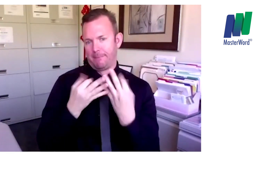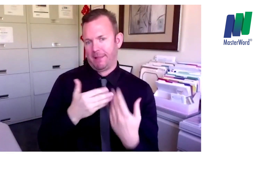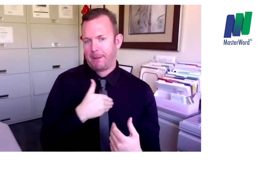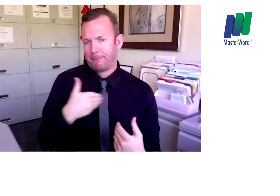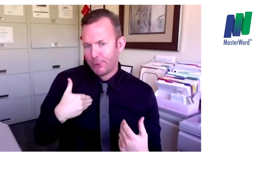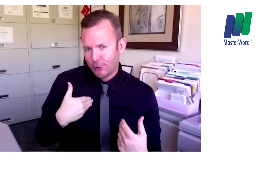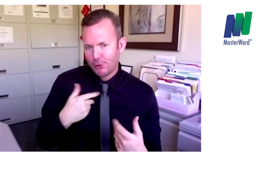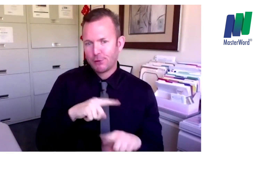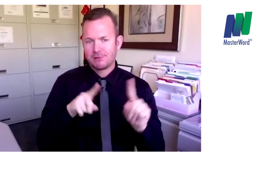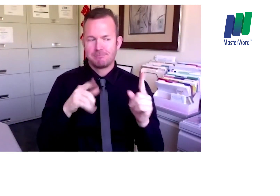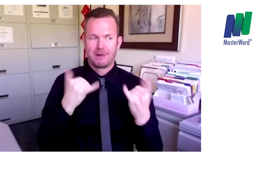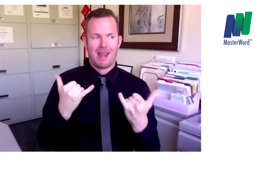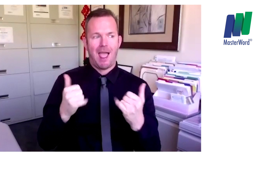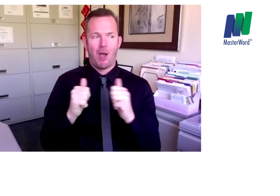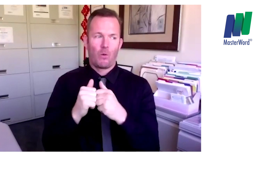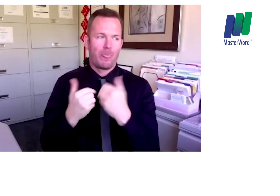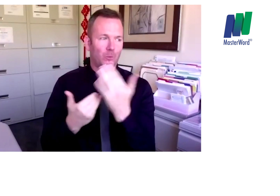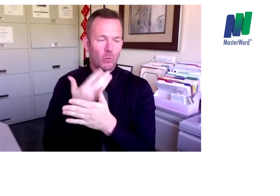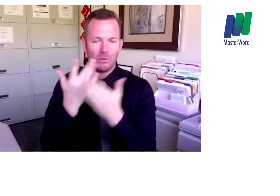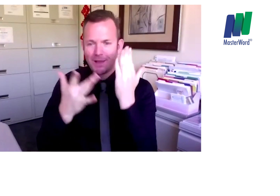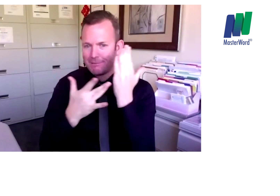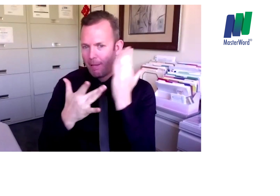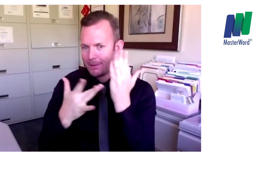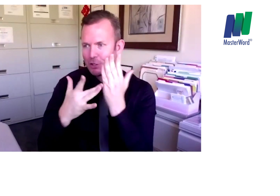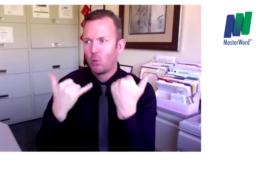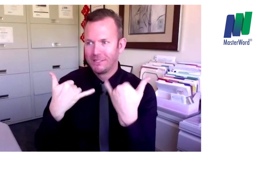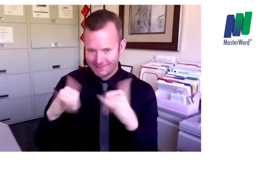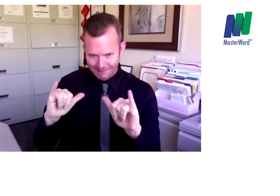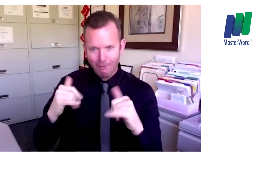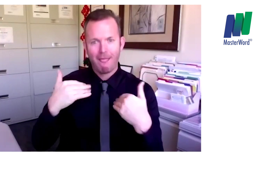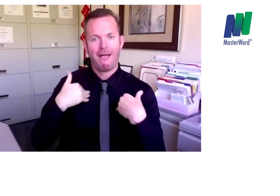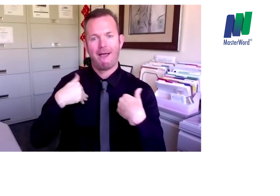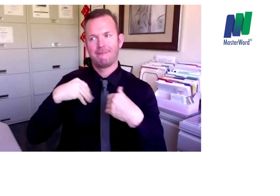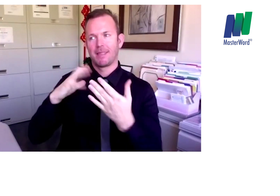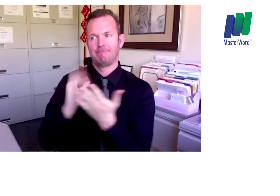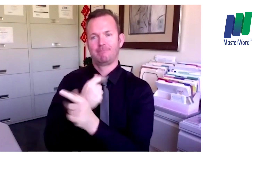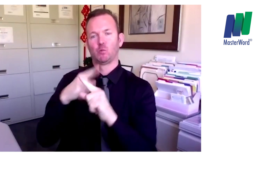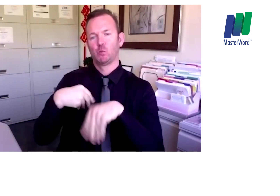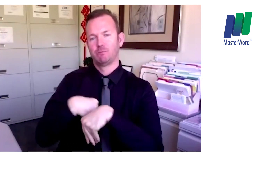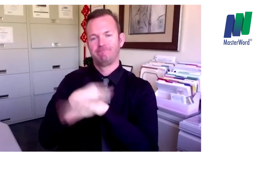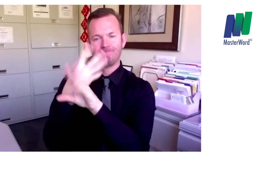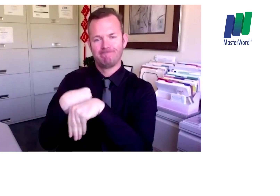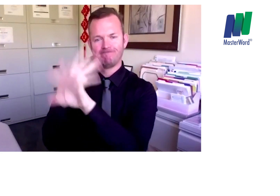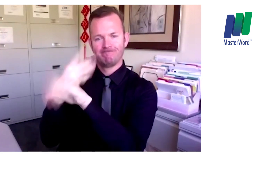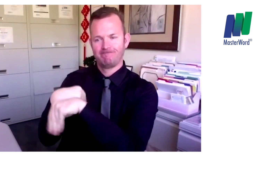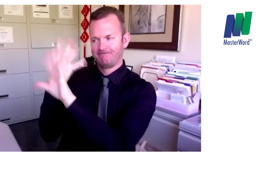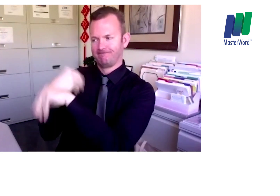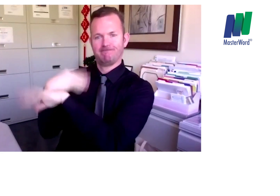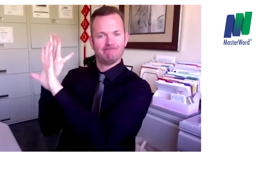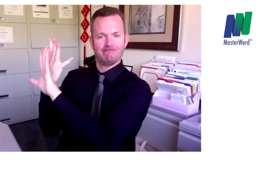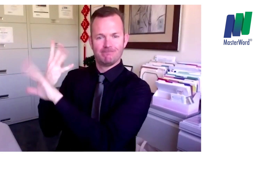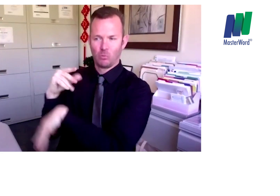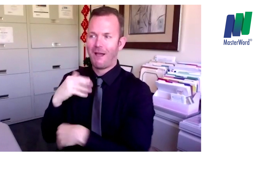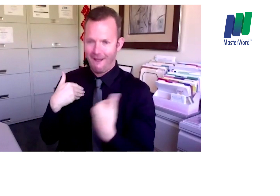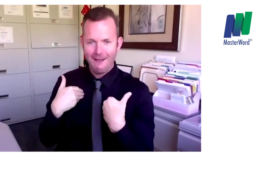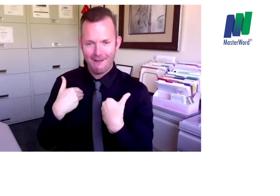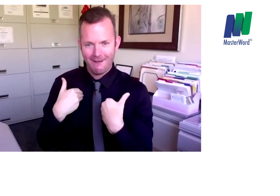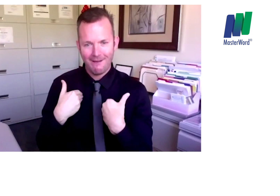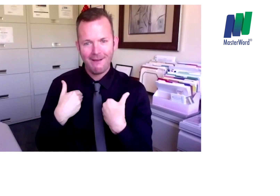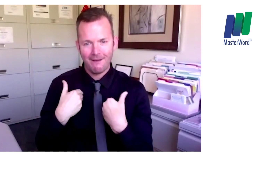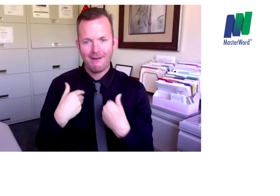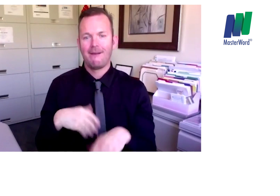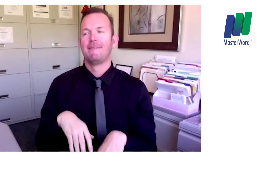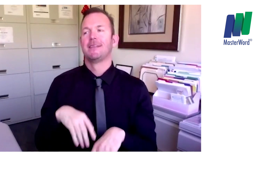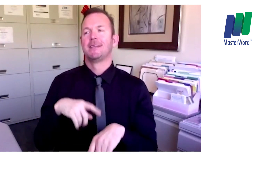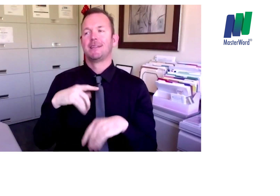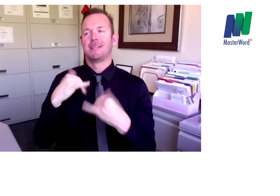make phone calls with our family members. We can call them through this technology that we have. It's important to remind ourselves that we do have some of